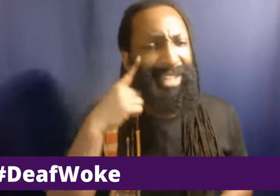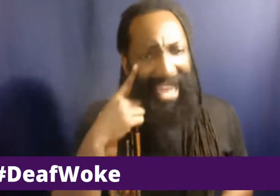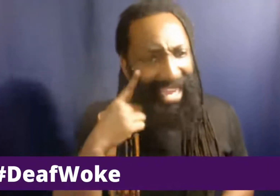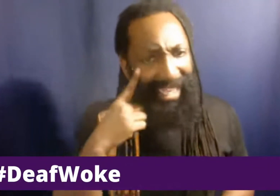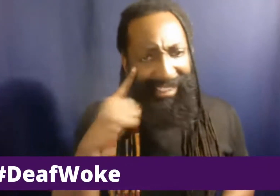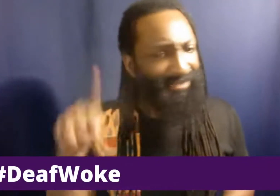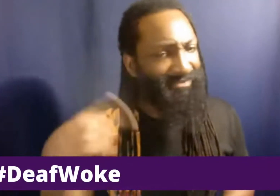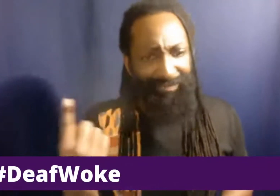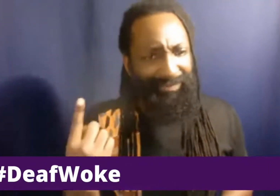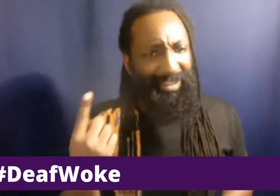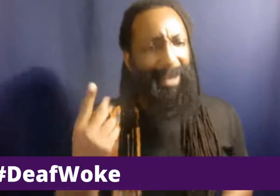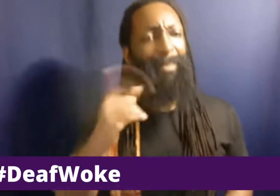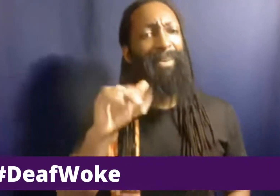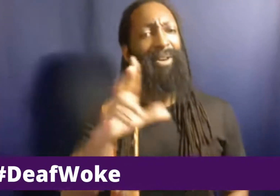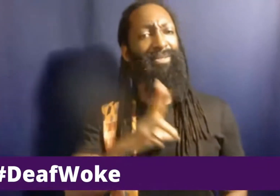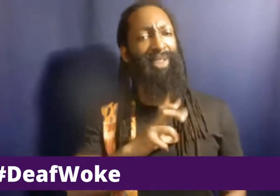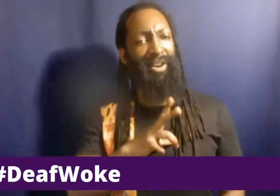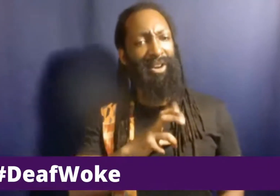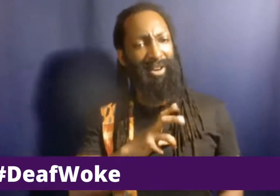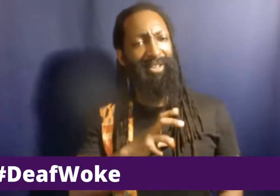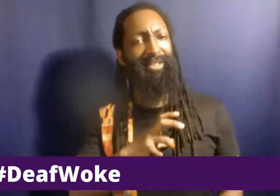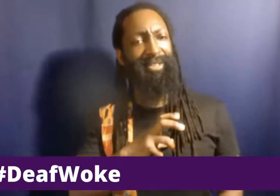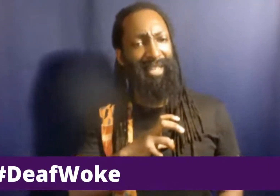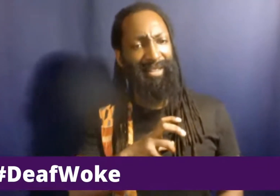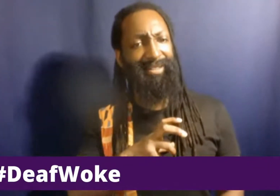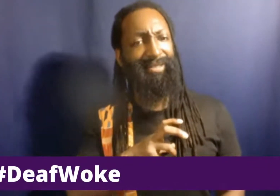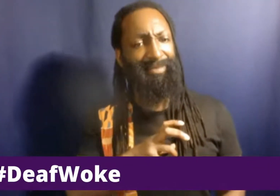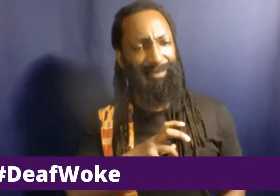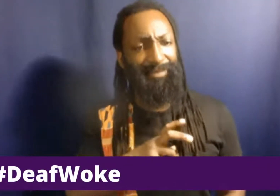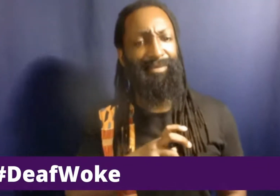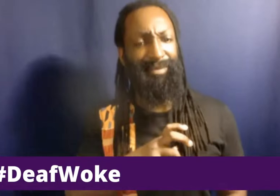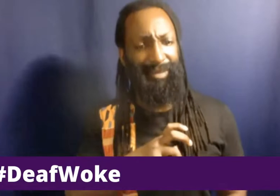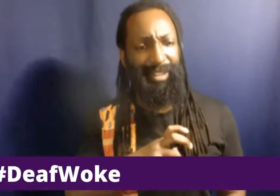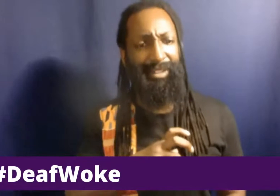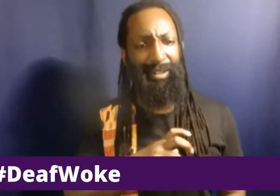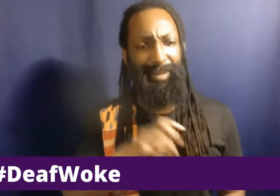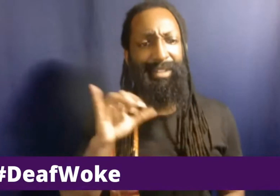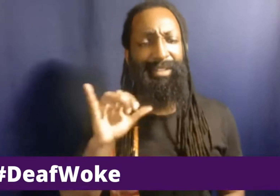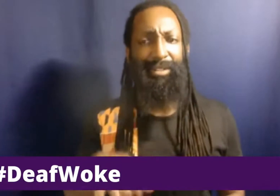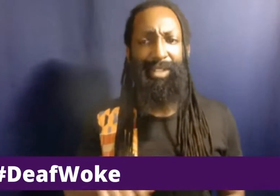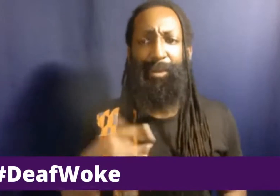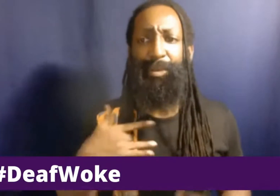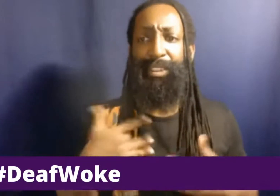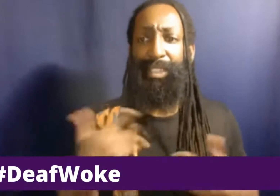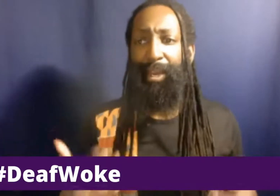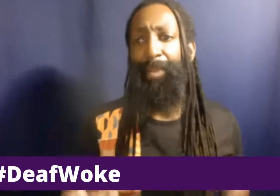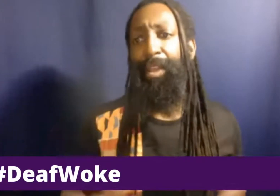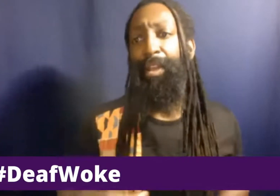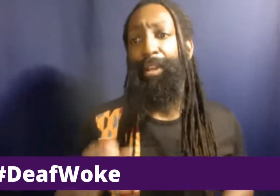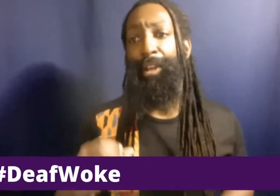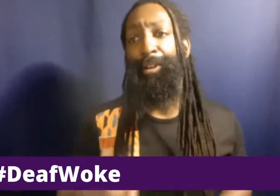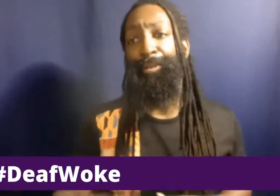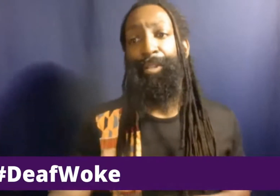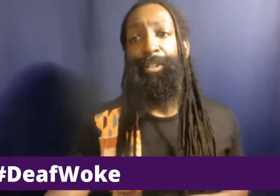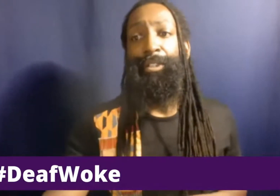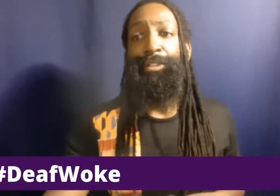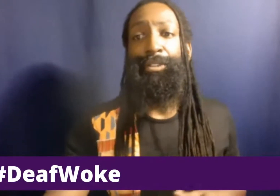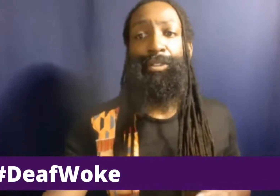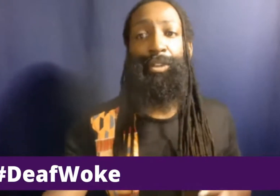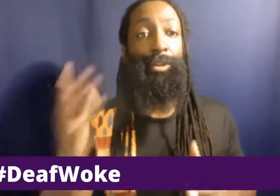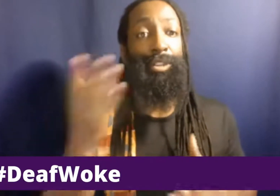not just what I, but the heart, you know. So that's what's up, you